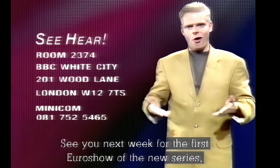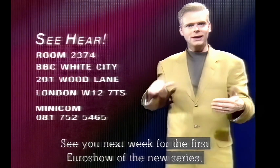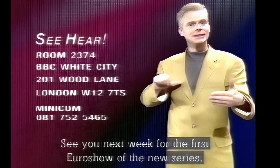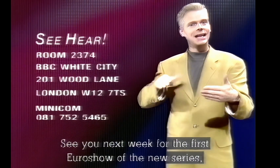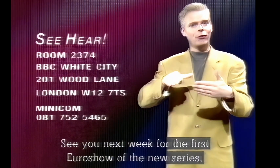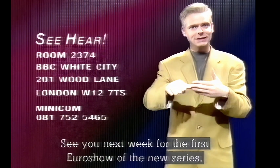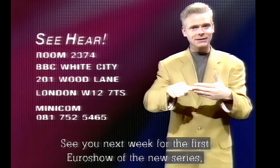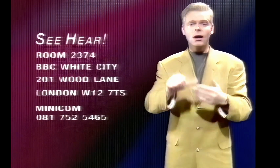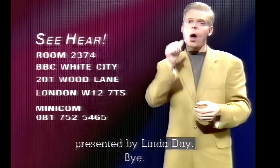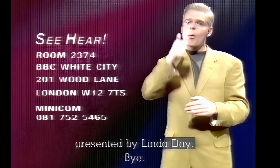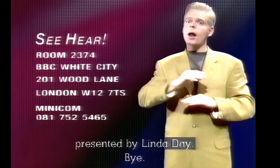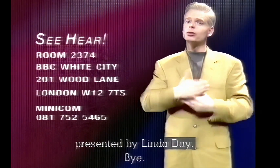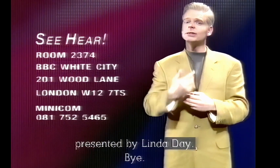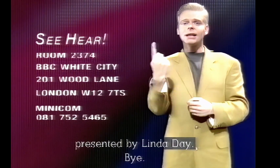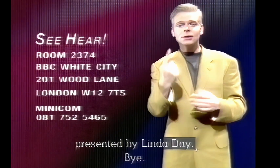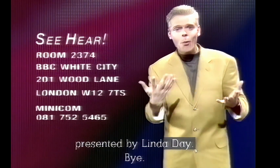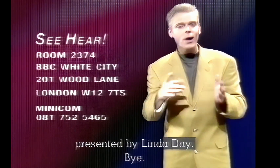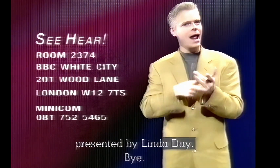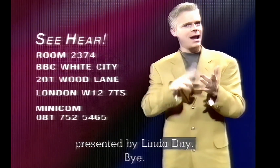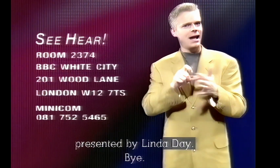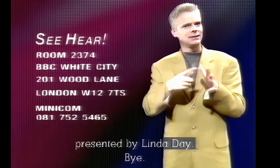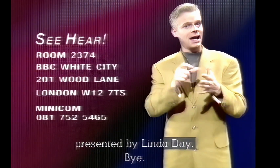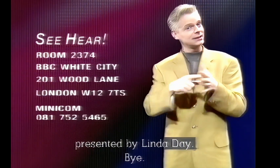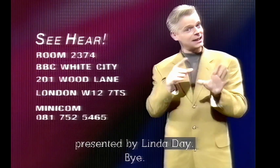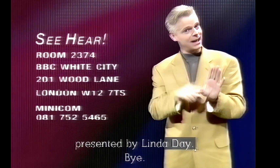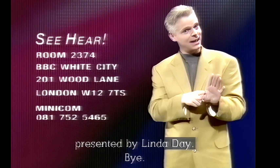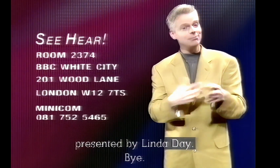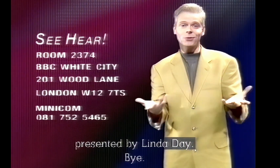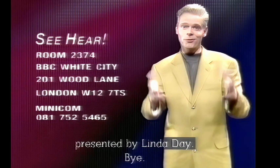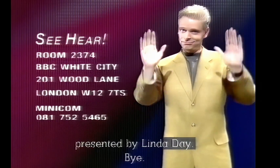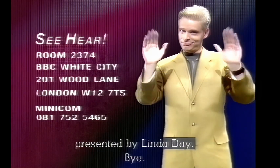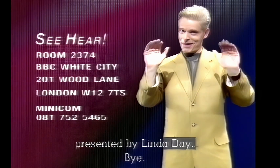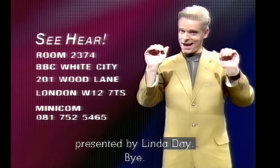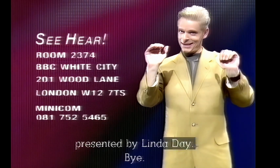Presented by Linda Day. Bye-bye.